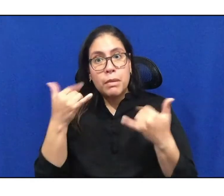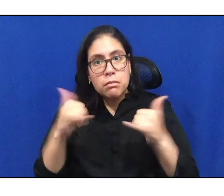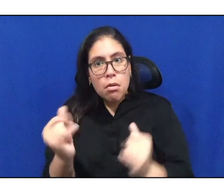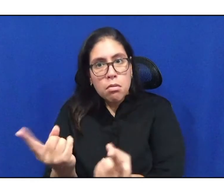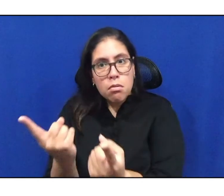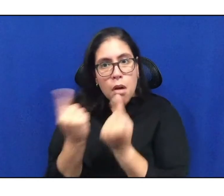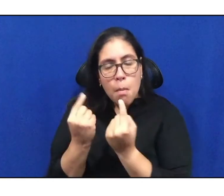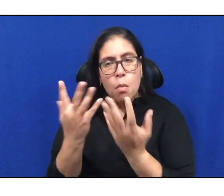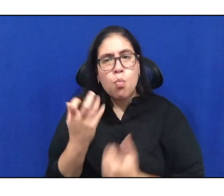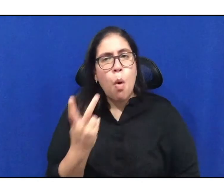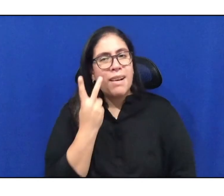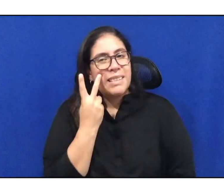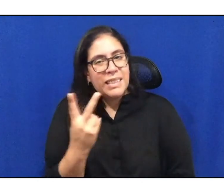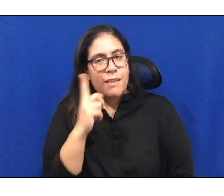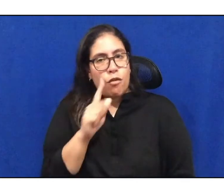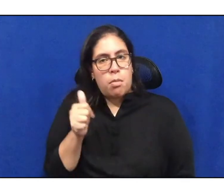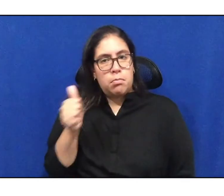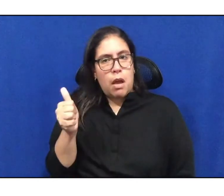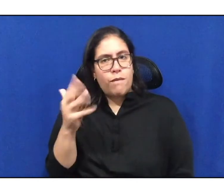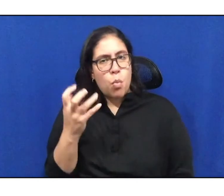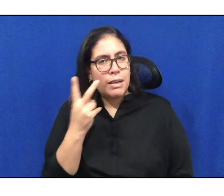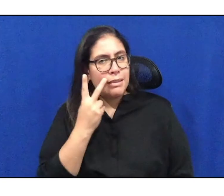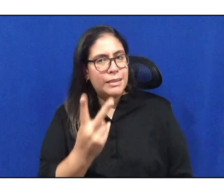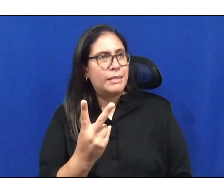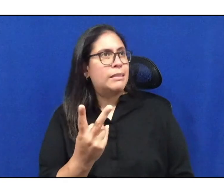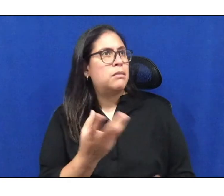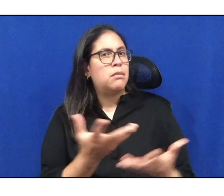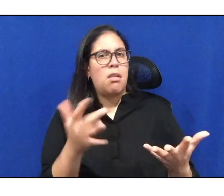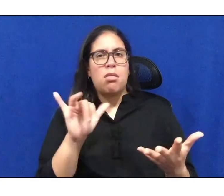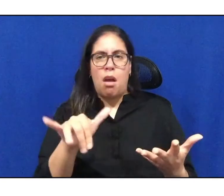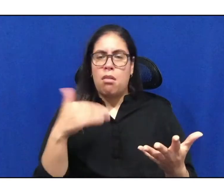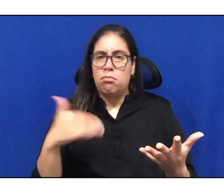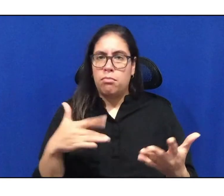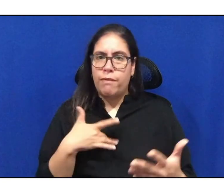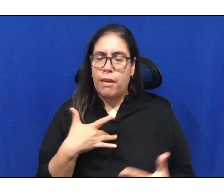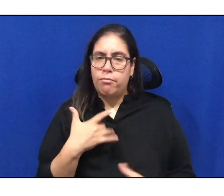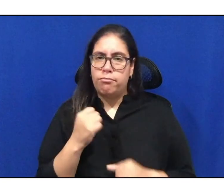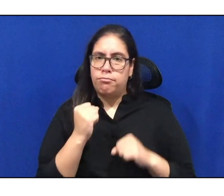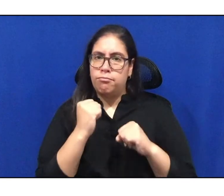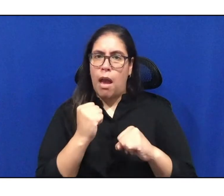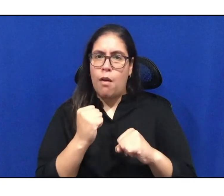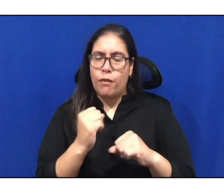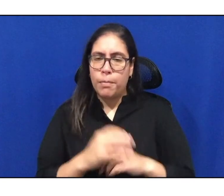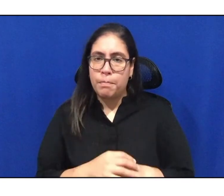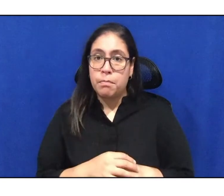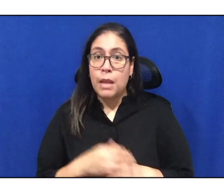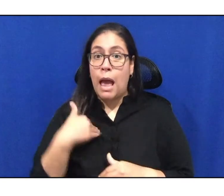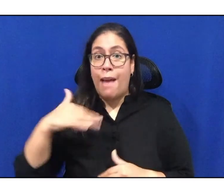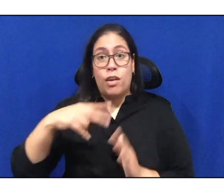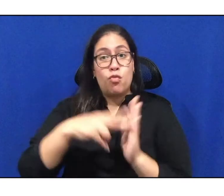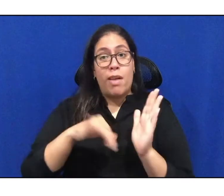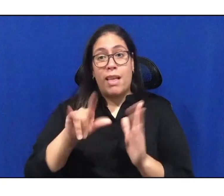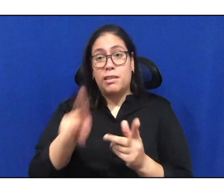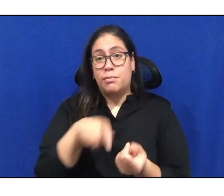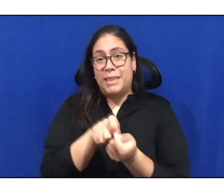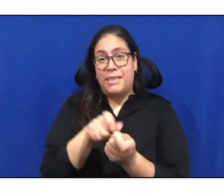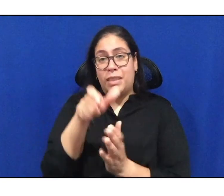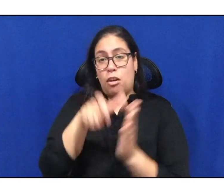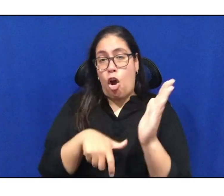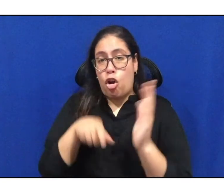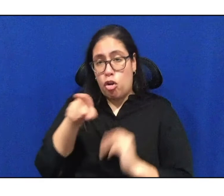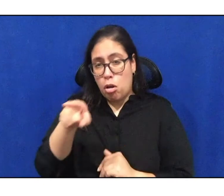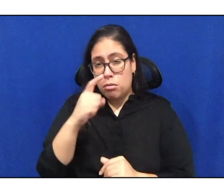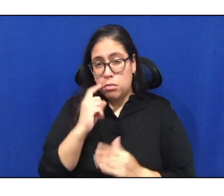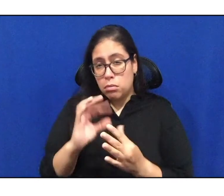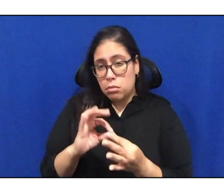themselves, and I think that's really the powerful Mhm. moment. So I haven't read that specific piece, but we're always learning, and history